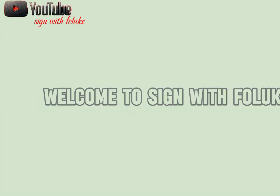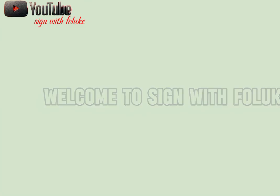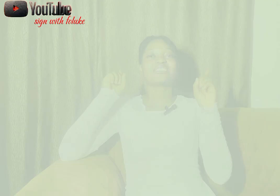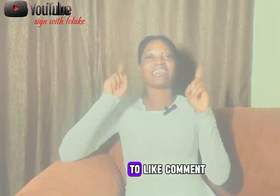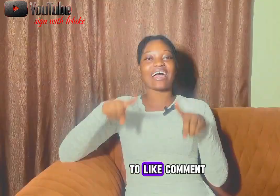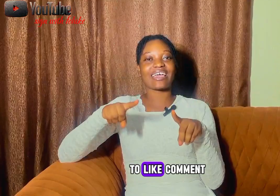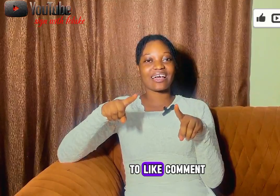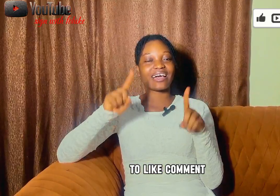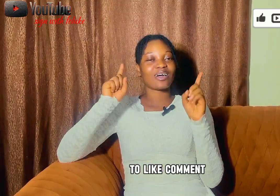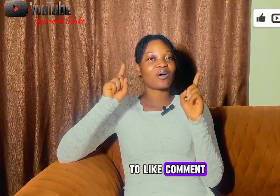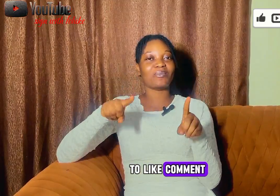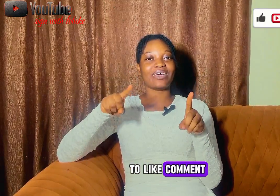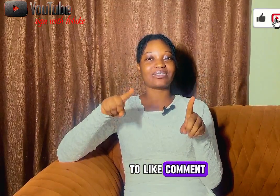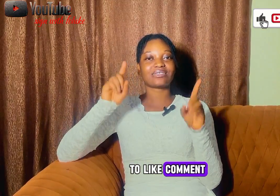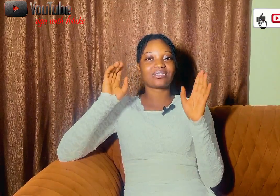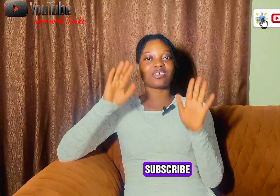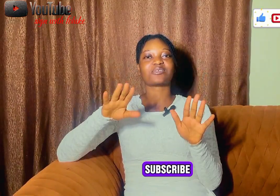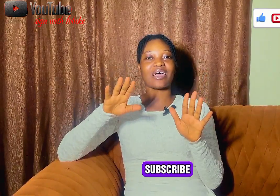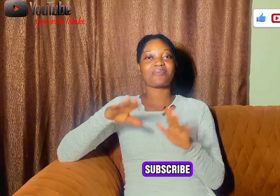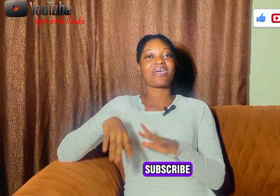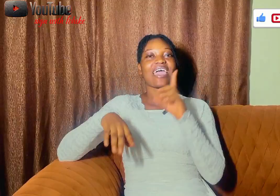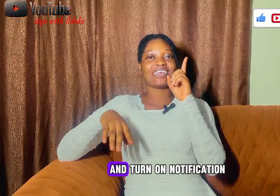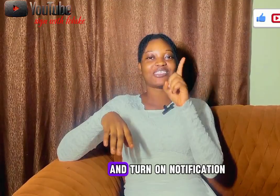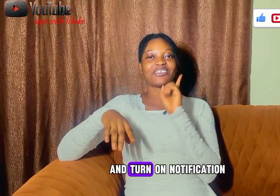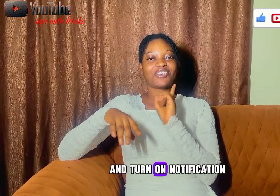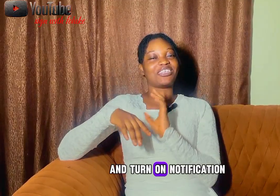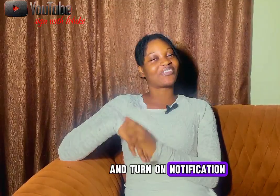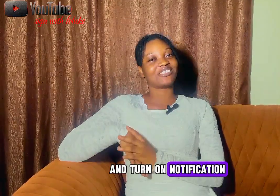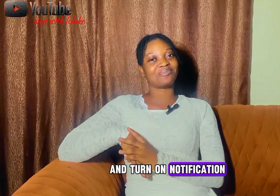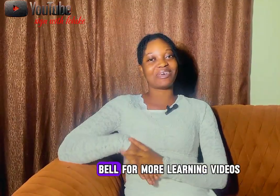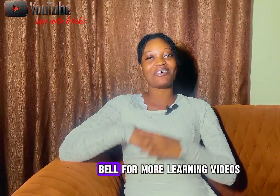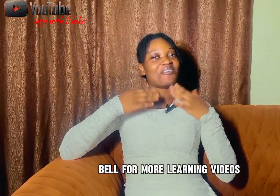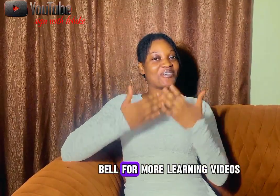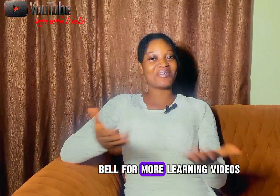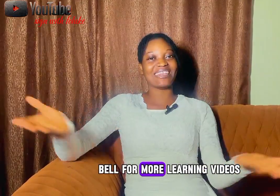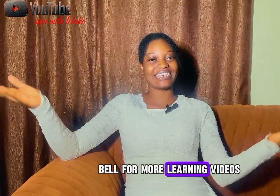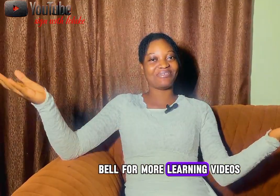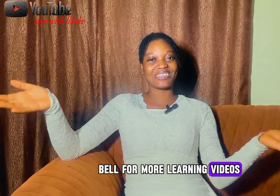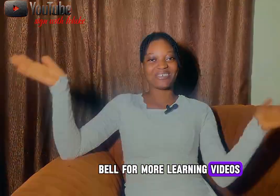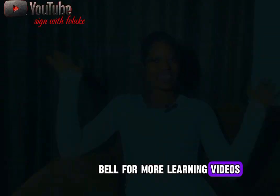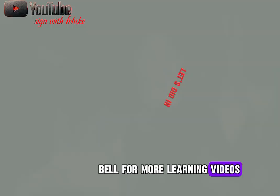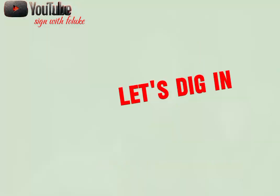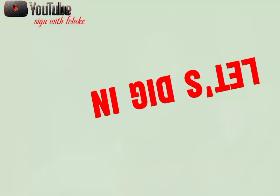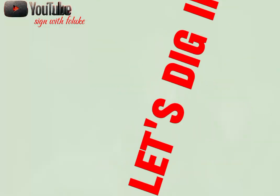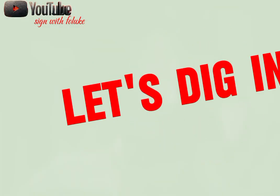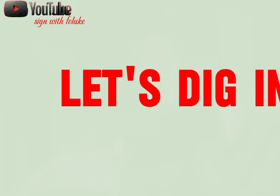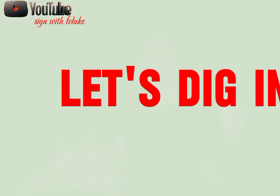Hit to like, comment, subscribe and turn on the notification bell for more learning videos.